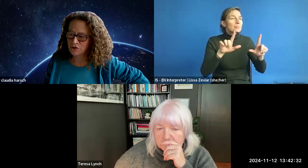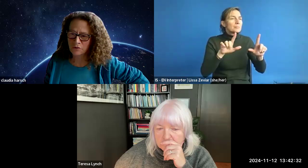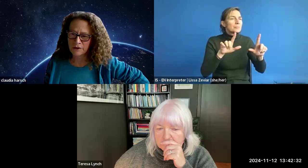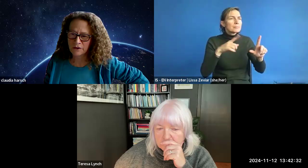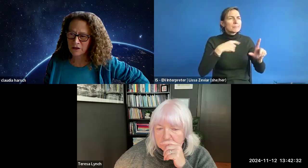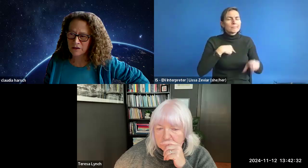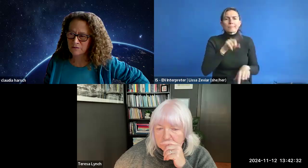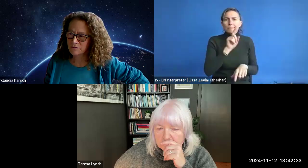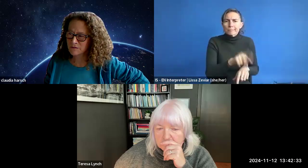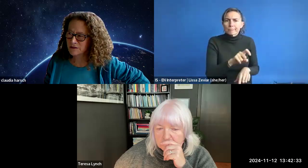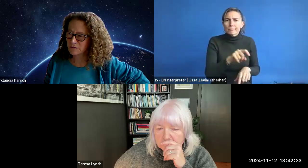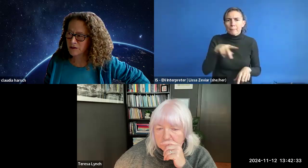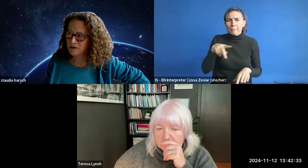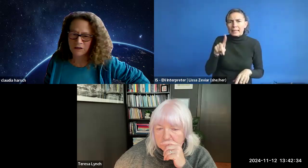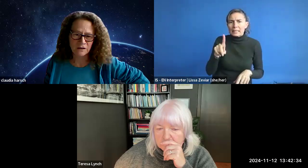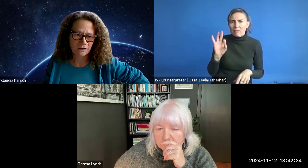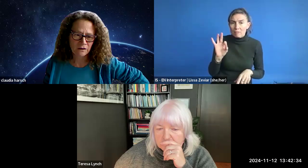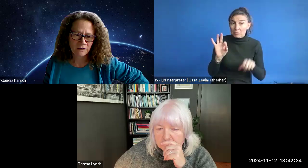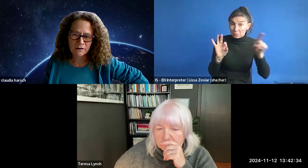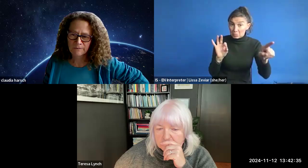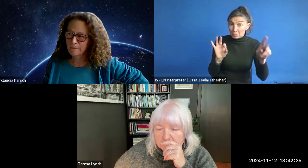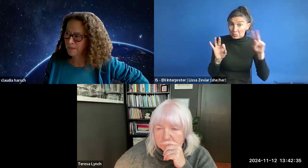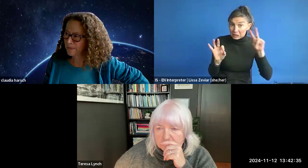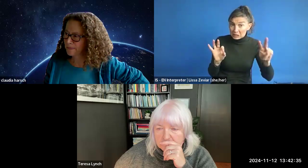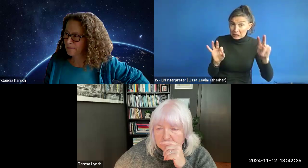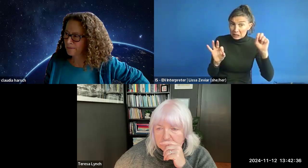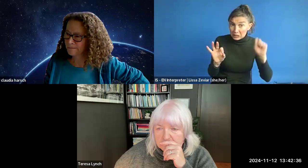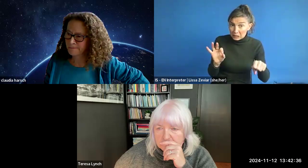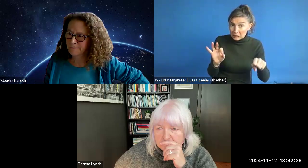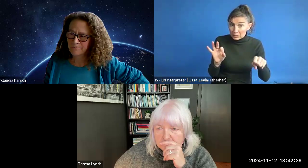now? I'm not sure whether you can see my screen.